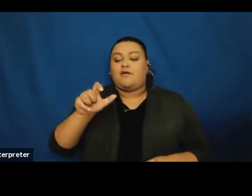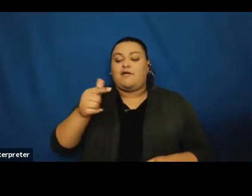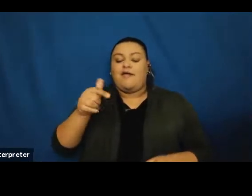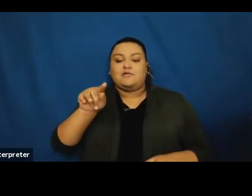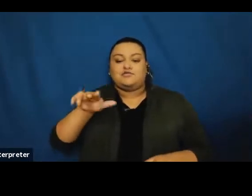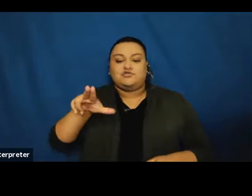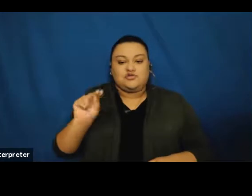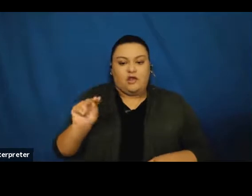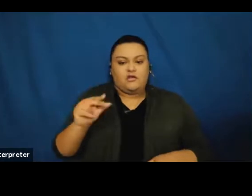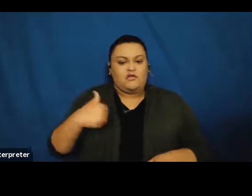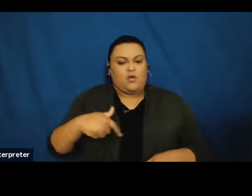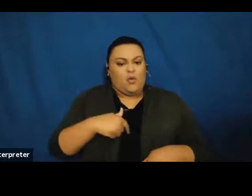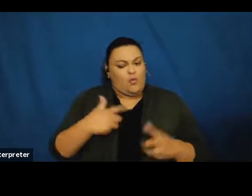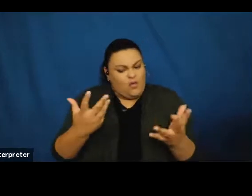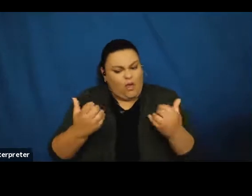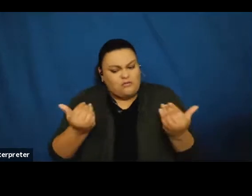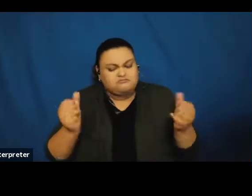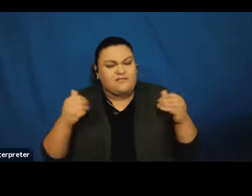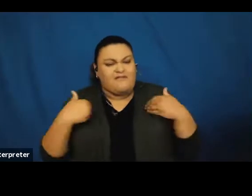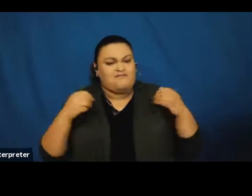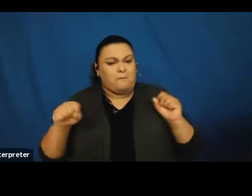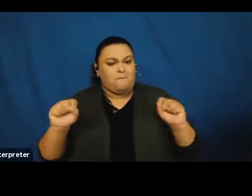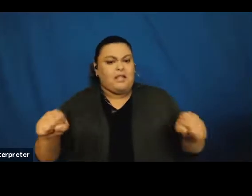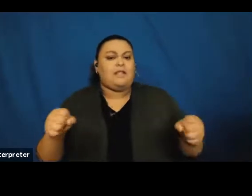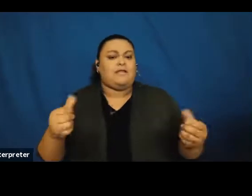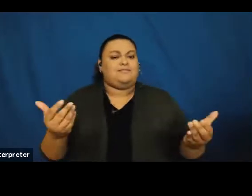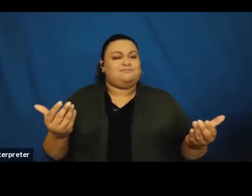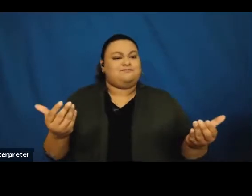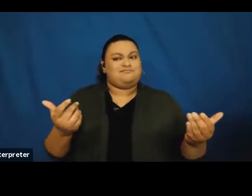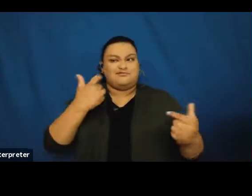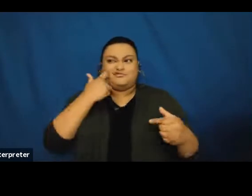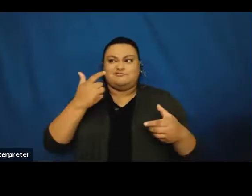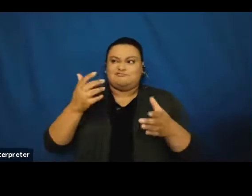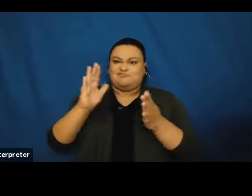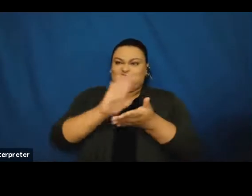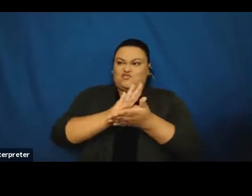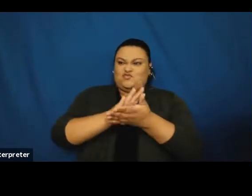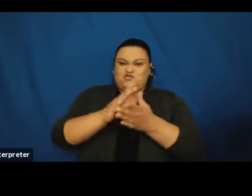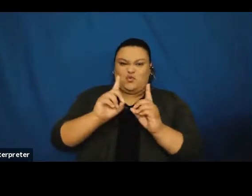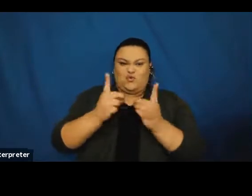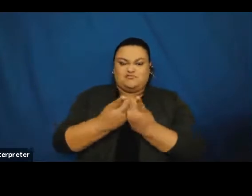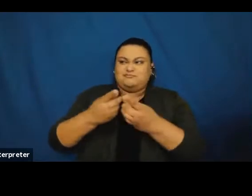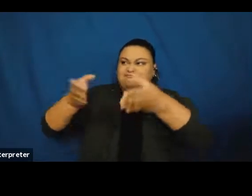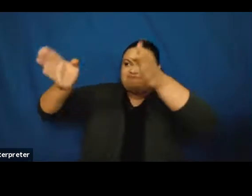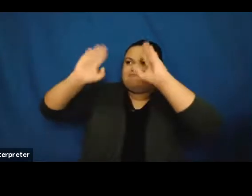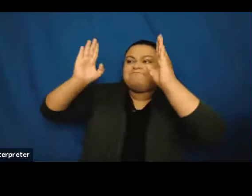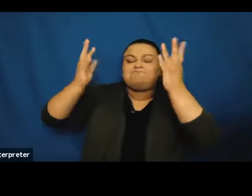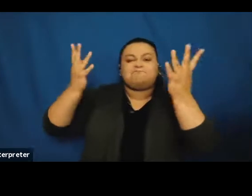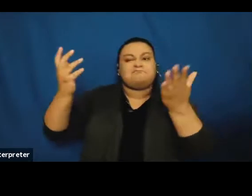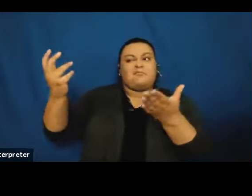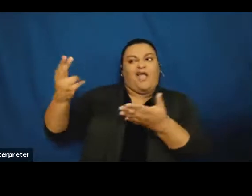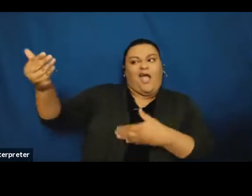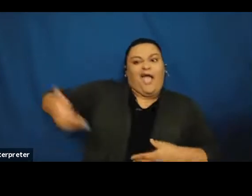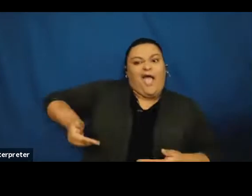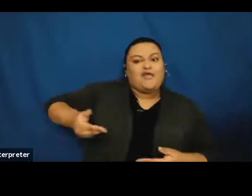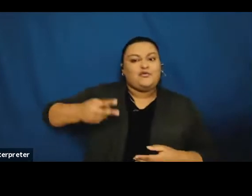just want to be able to get the school district to hire Mexican teachers,